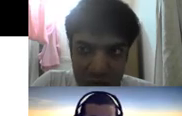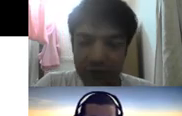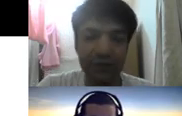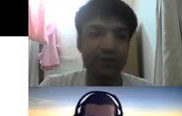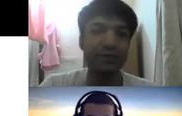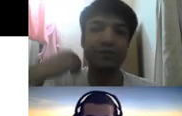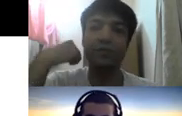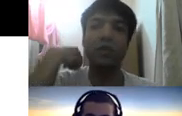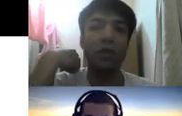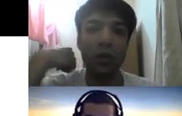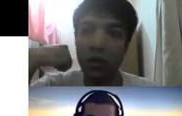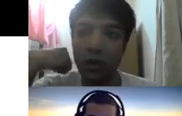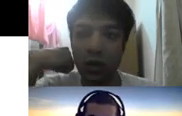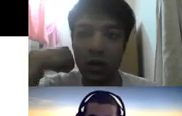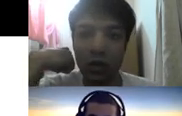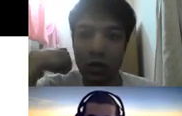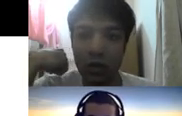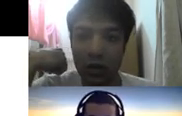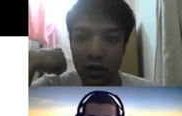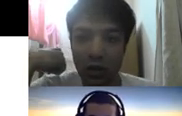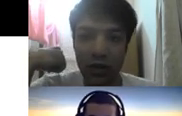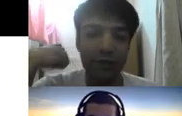follow-up questions. Yeah, please.